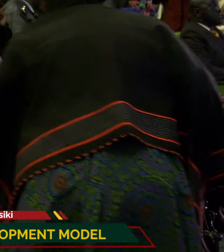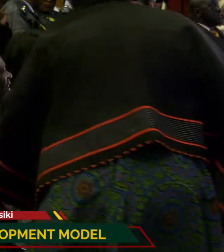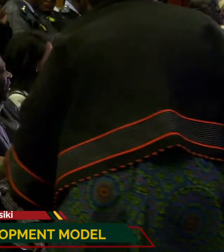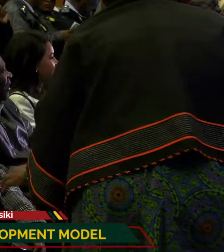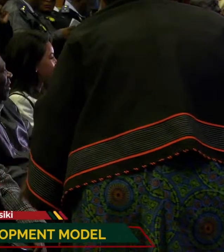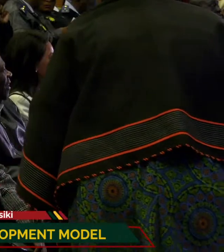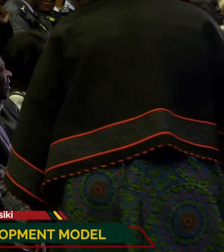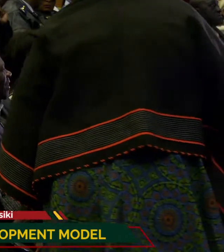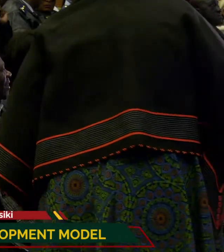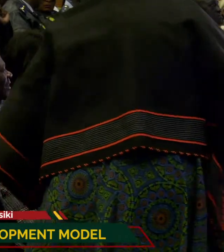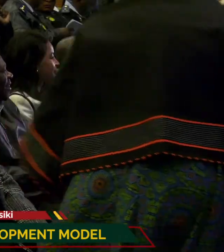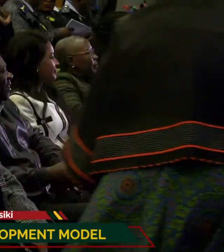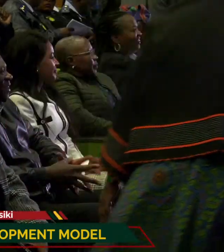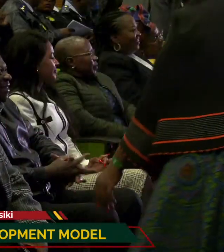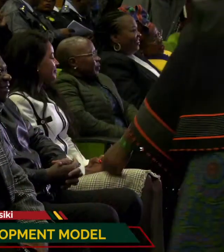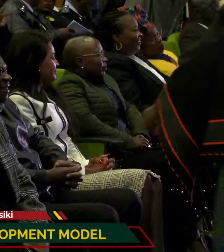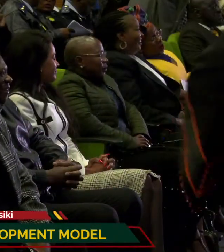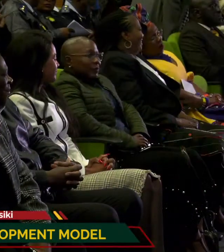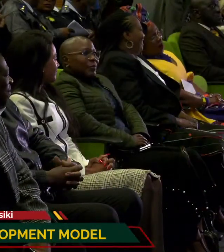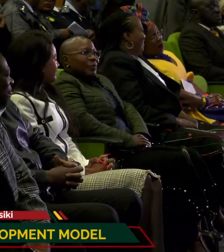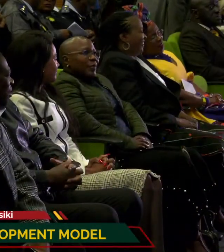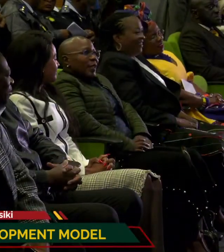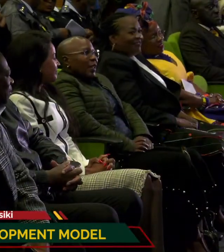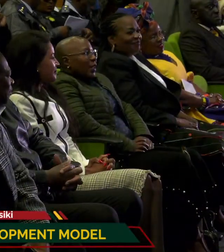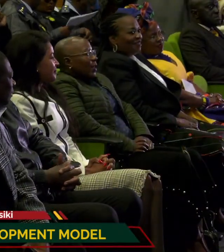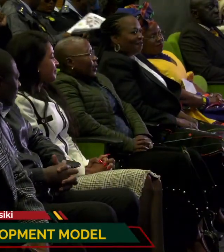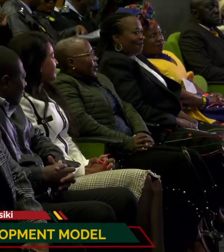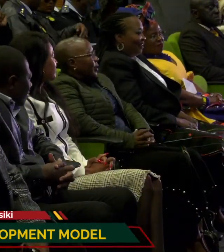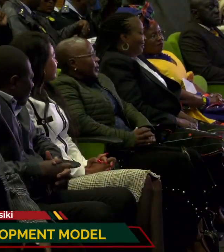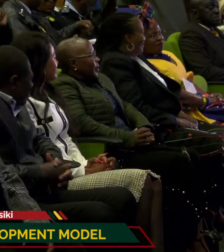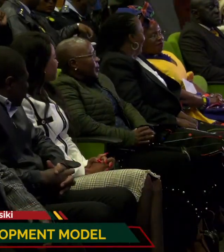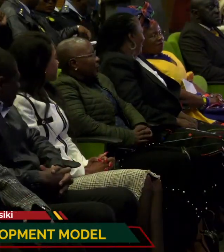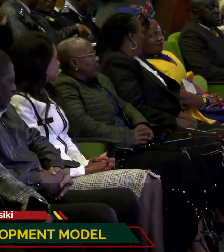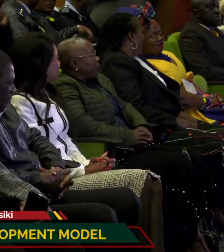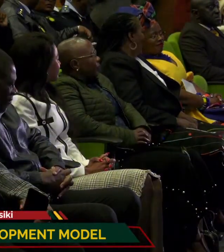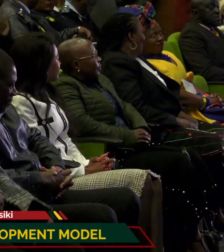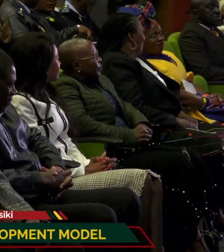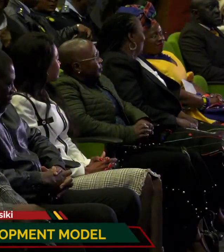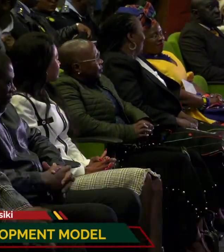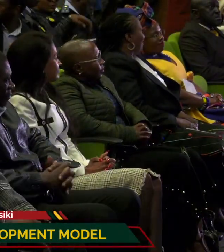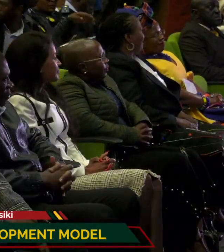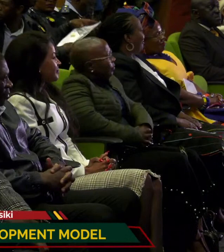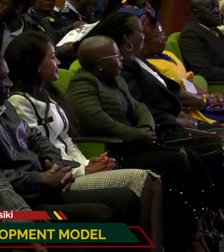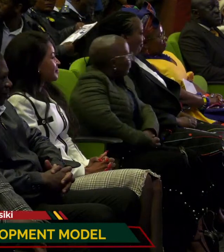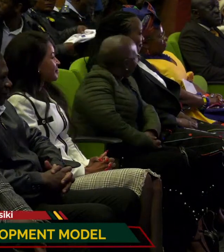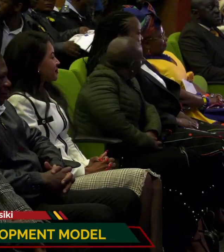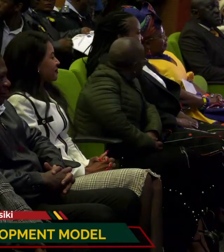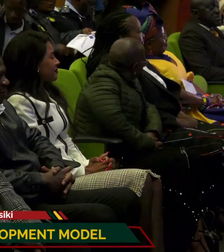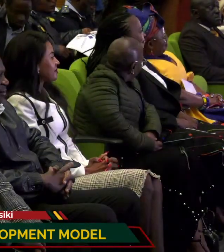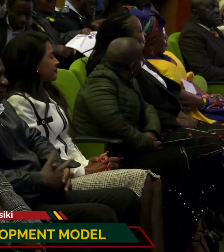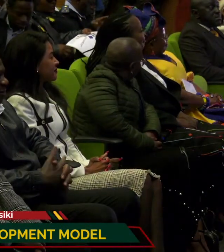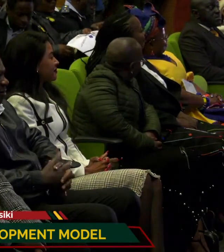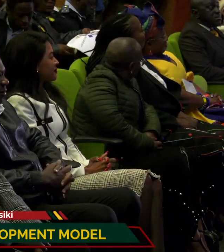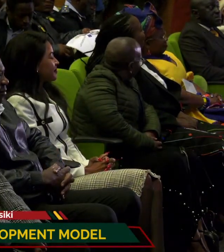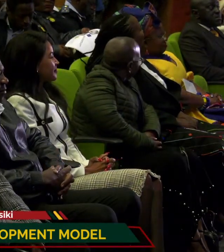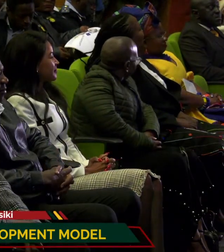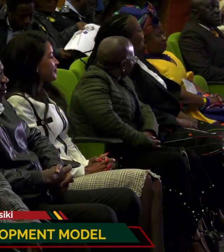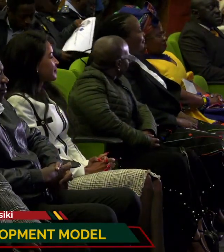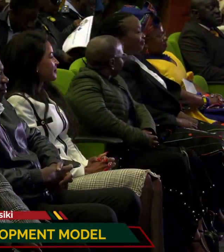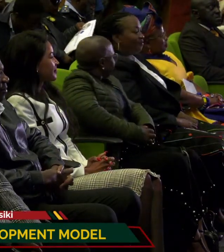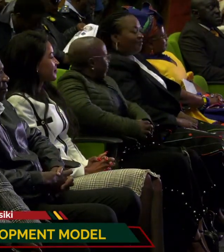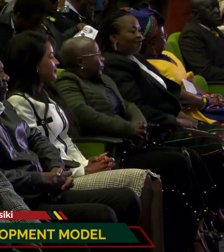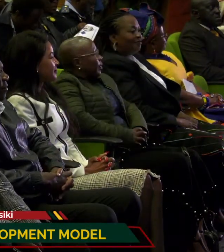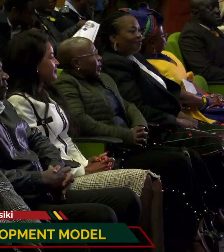my ministers, deputy ministers, and the leadership of the